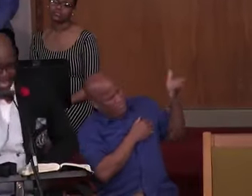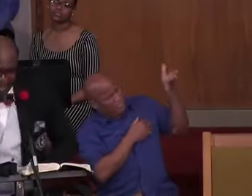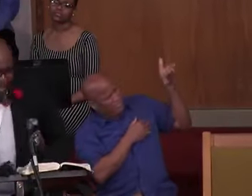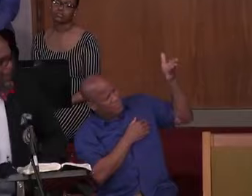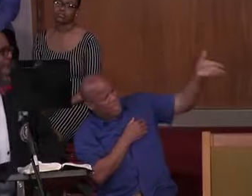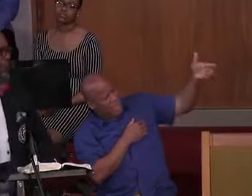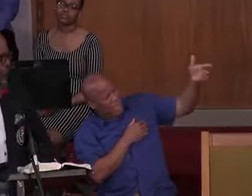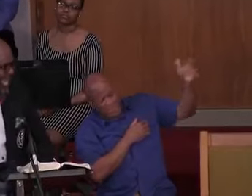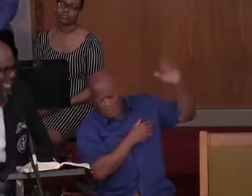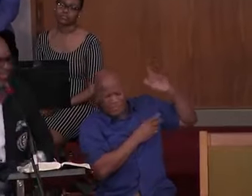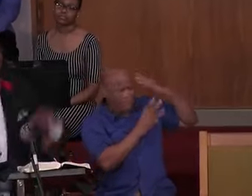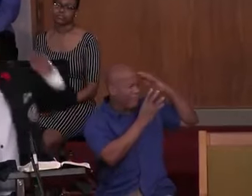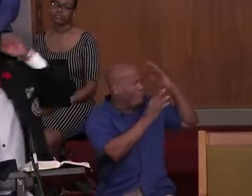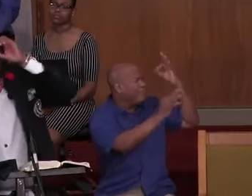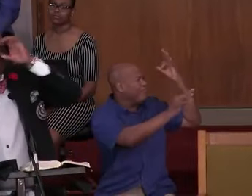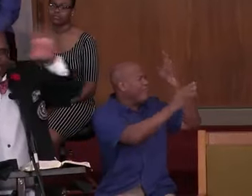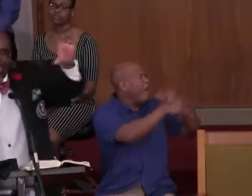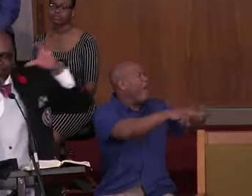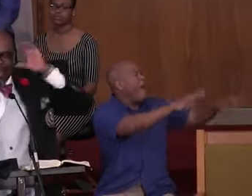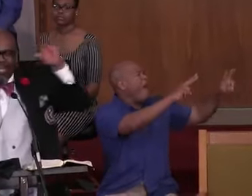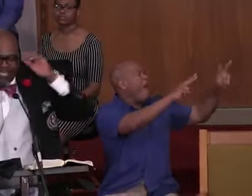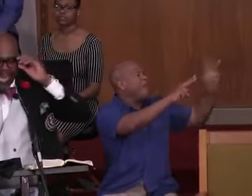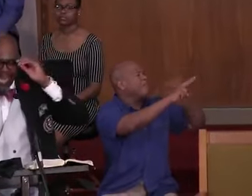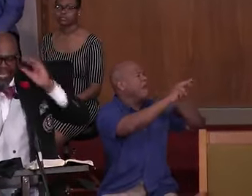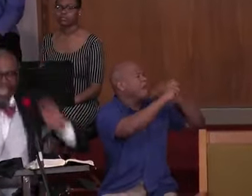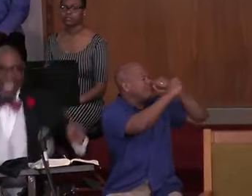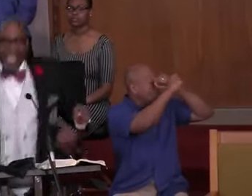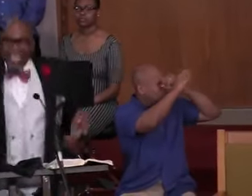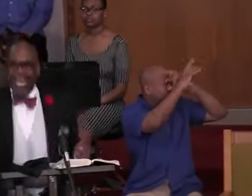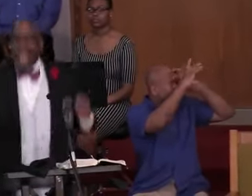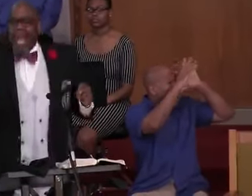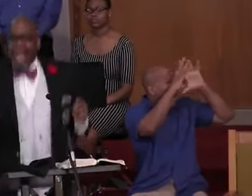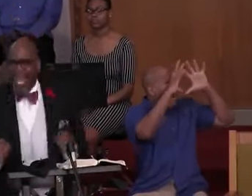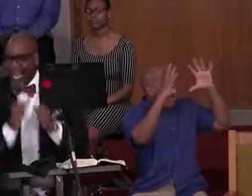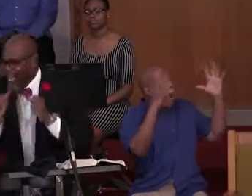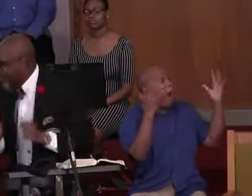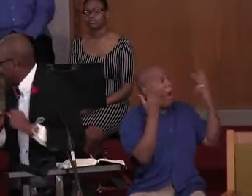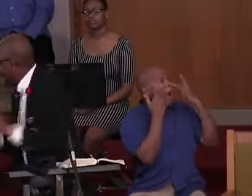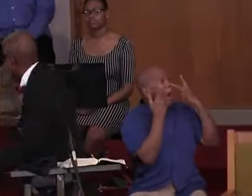there, by faith, I received my sight. And